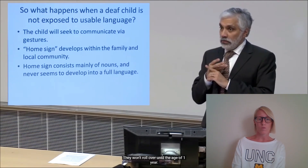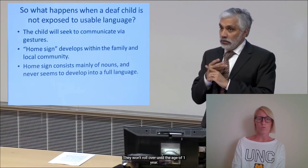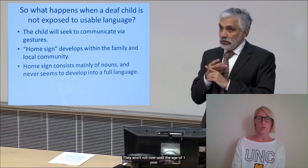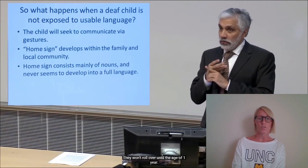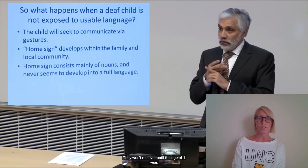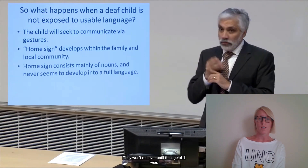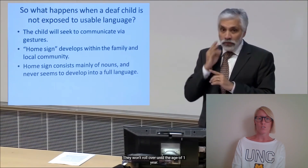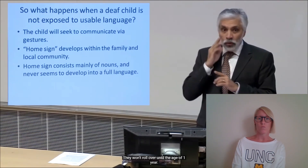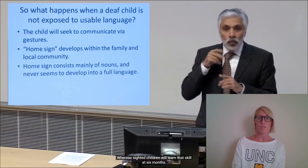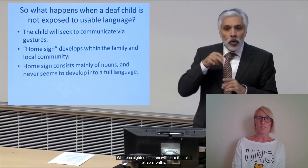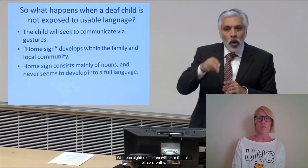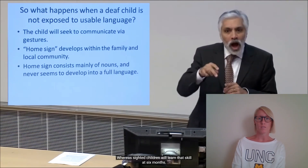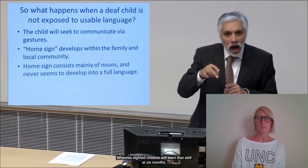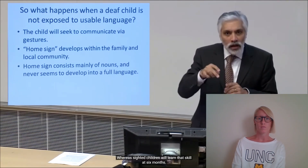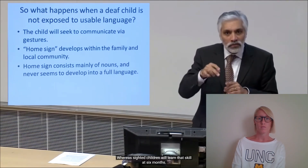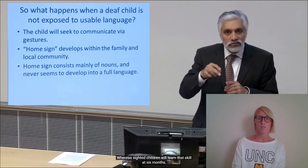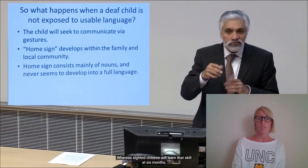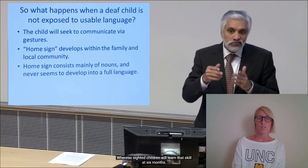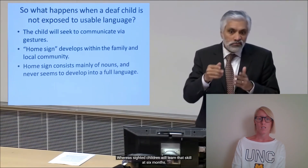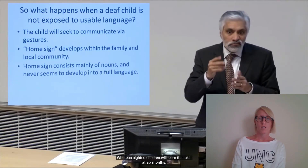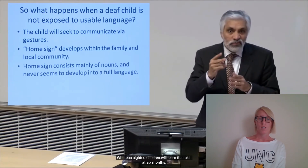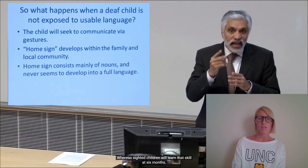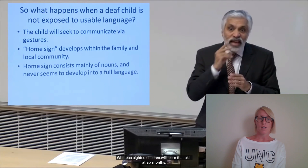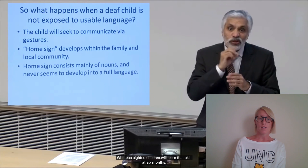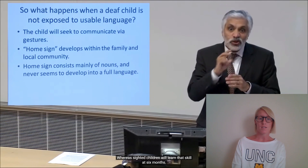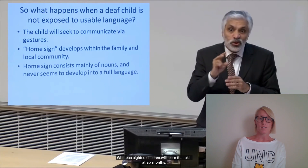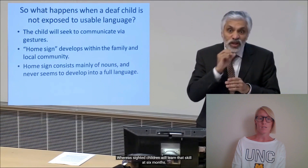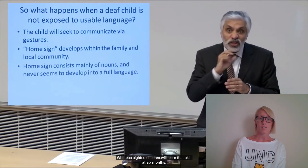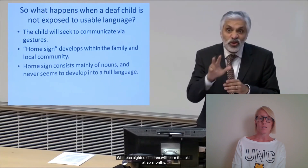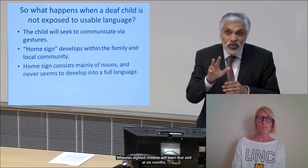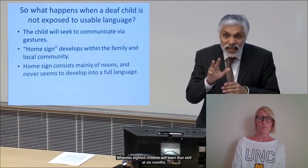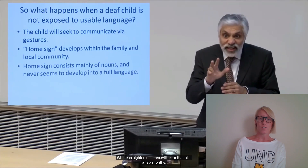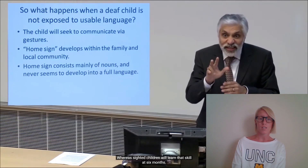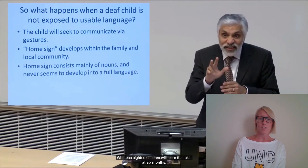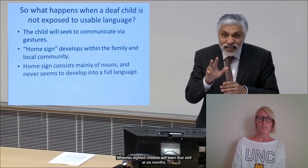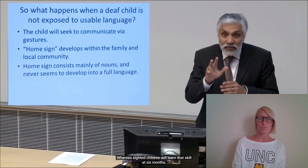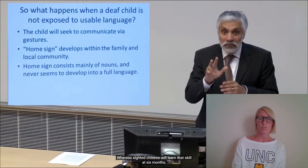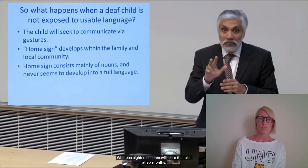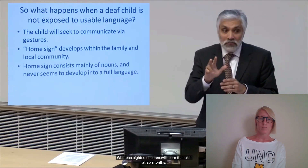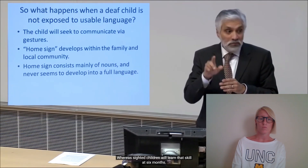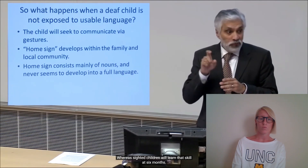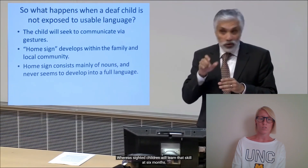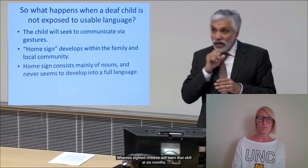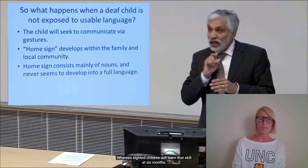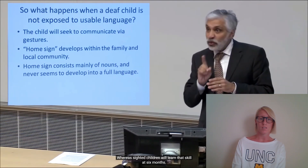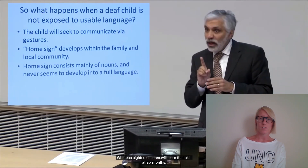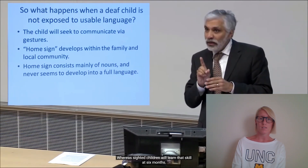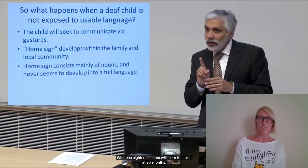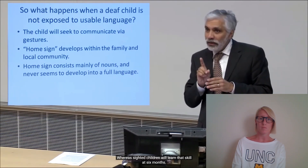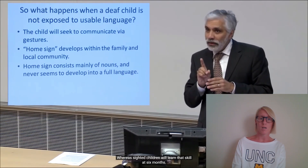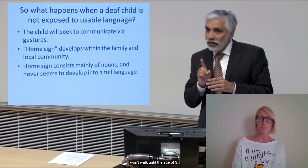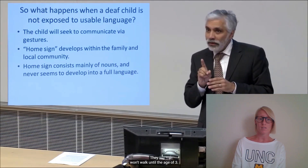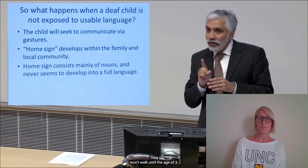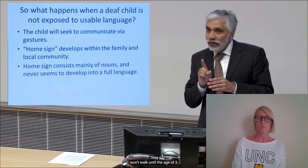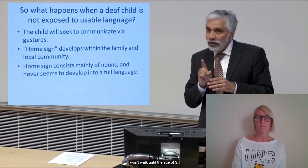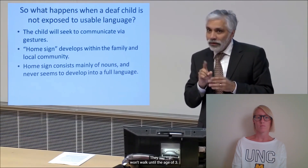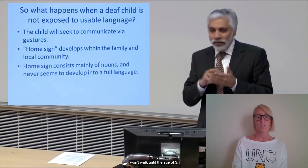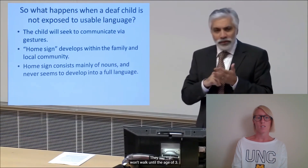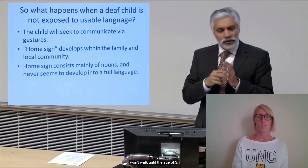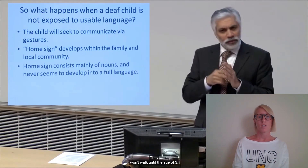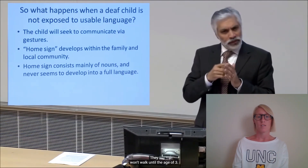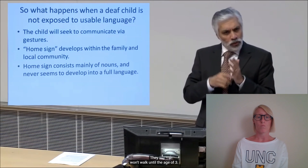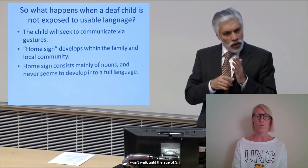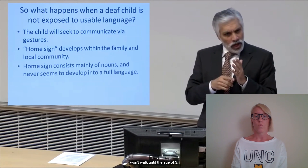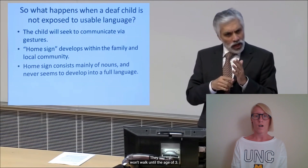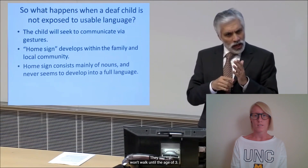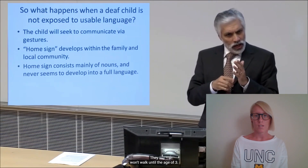1 they year, won't roll over until they age of whereas 1 year. sighted children will And learn that skill at 6 Sighted months. Children will learn that skill at 6 months. They won't walk until the age